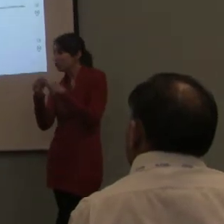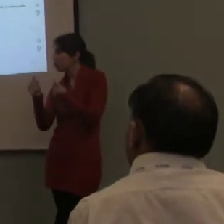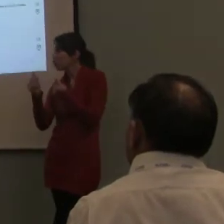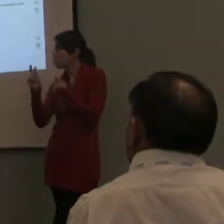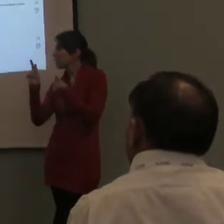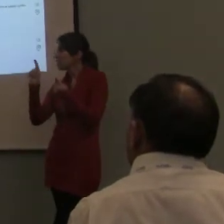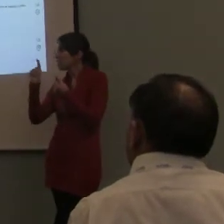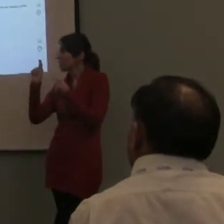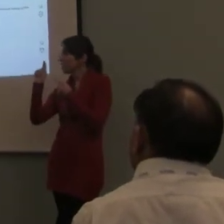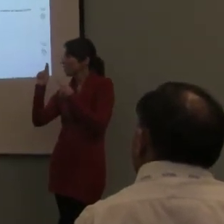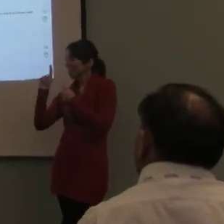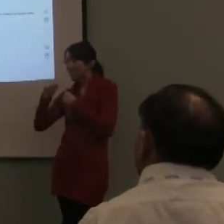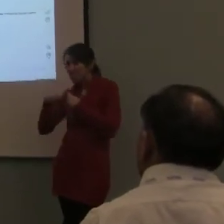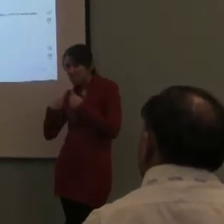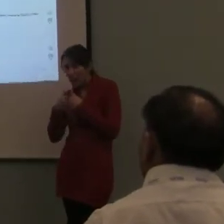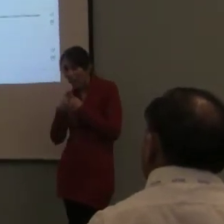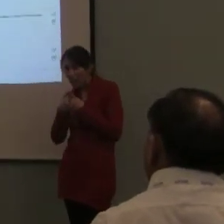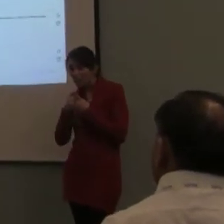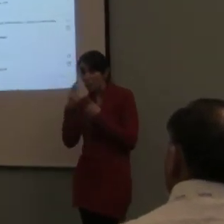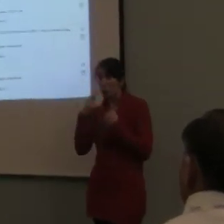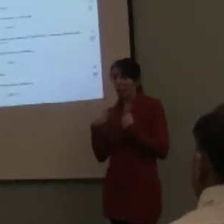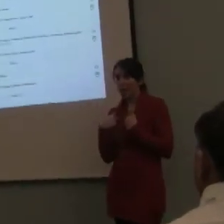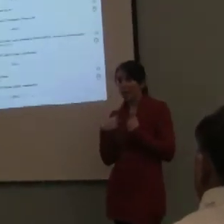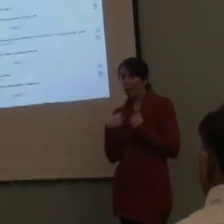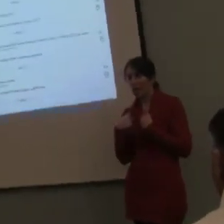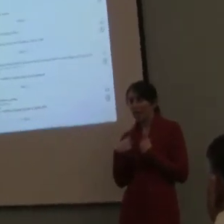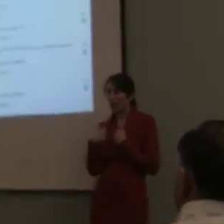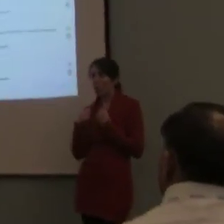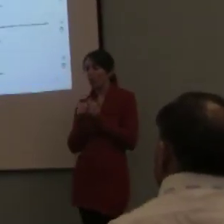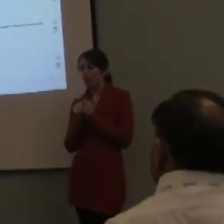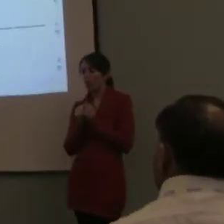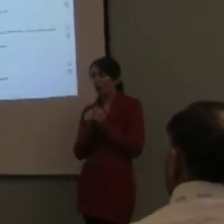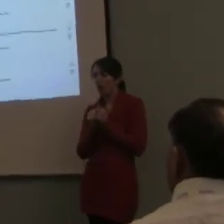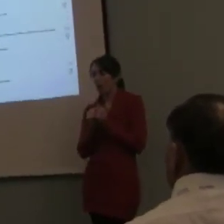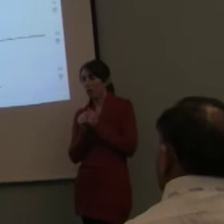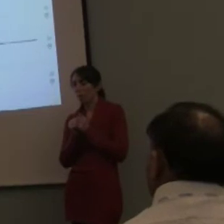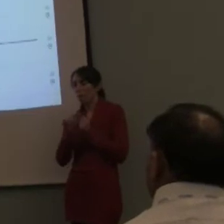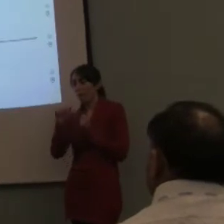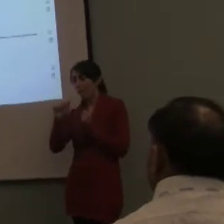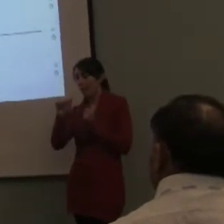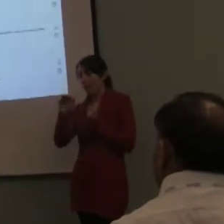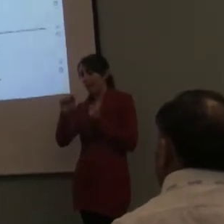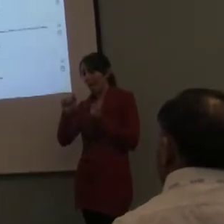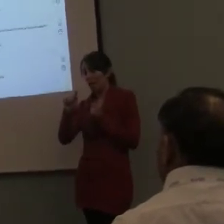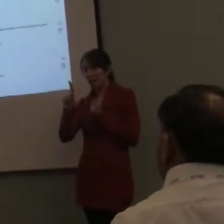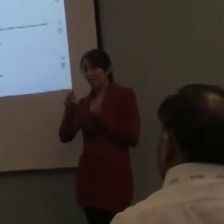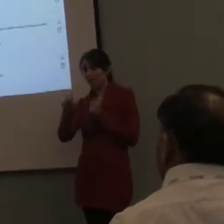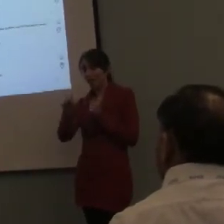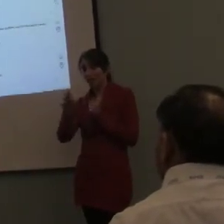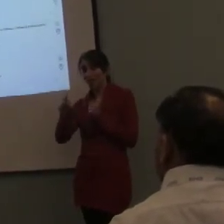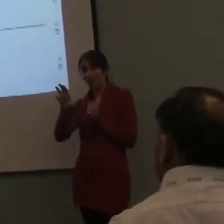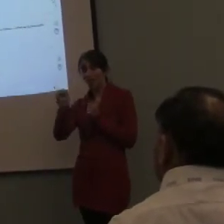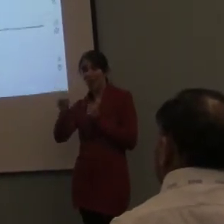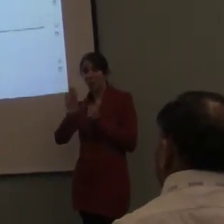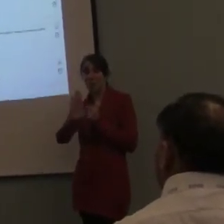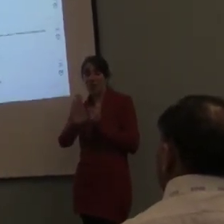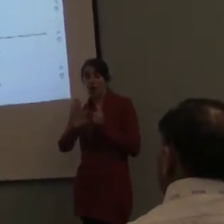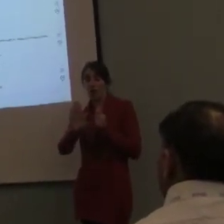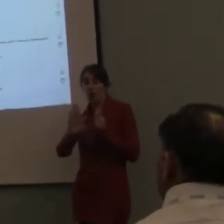the challenge for me with the Amazon.com approach